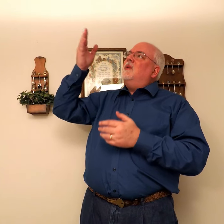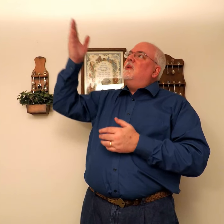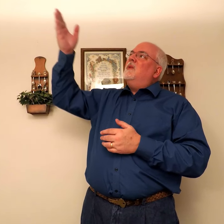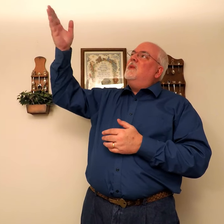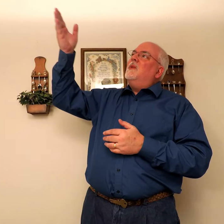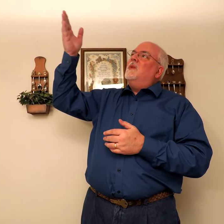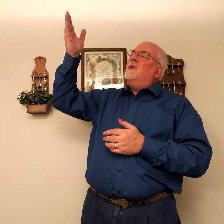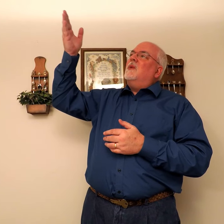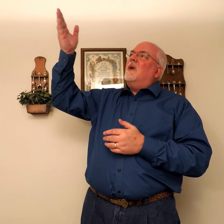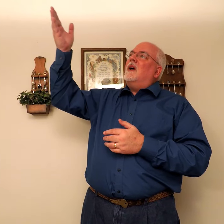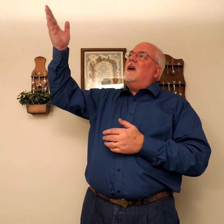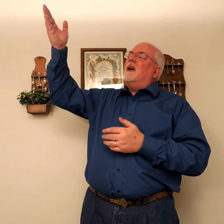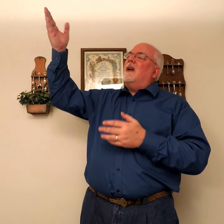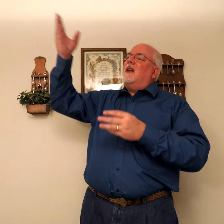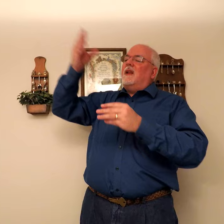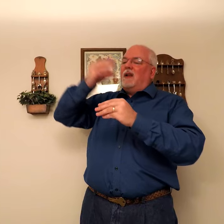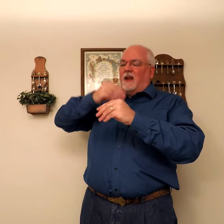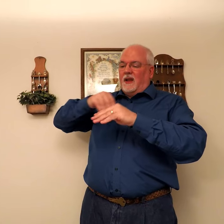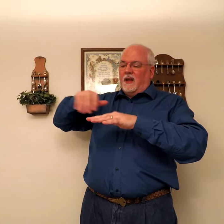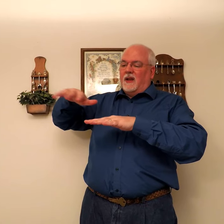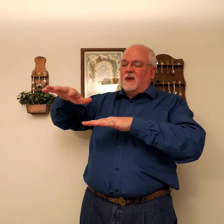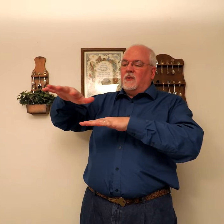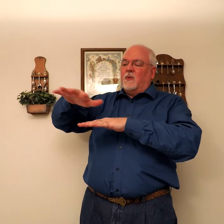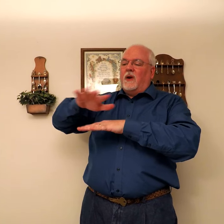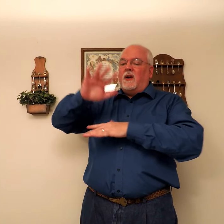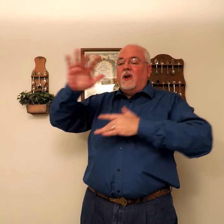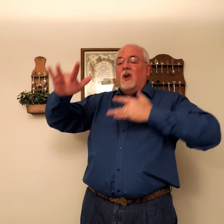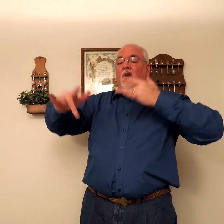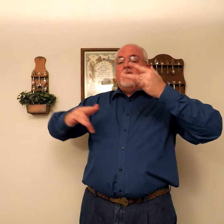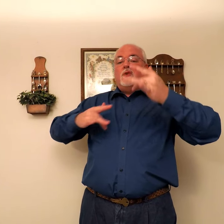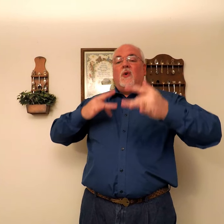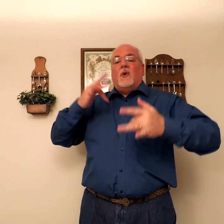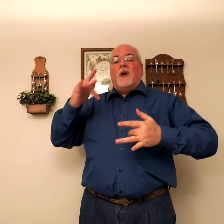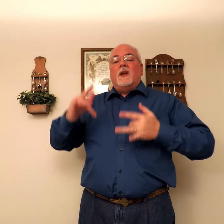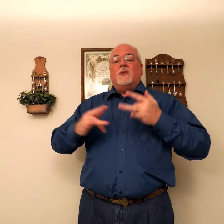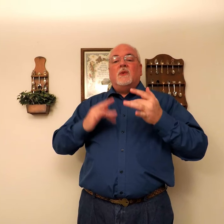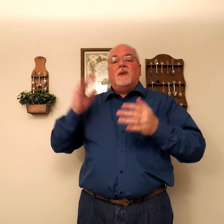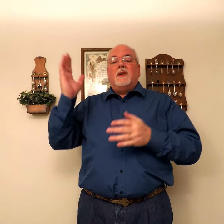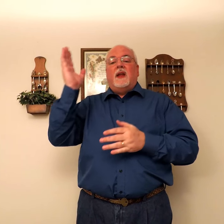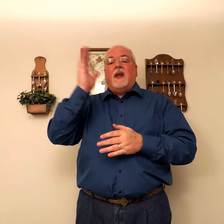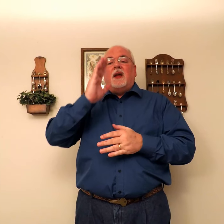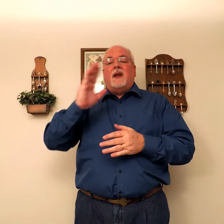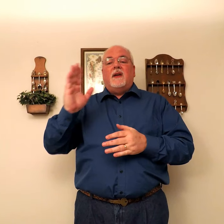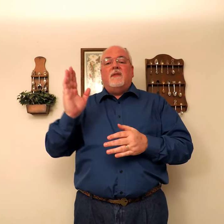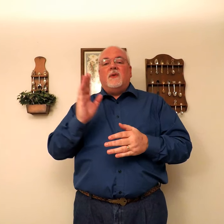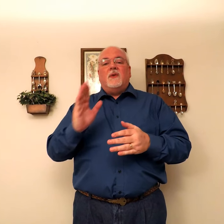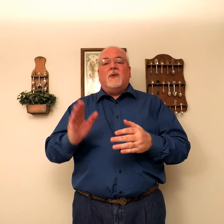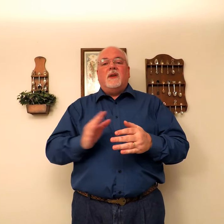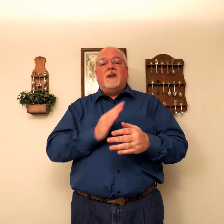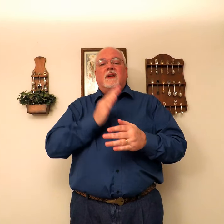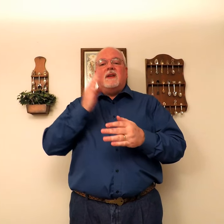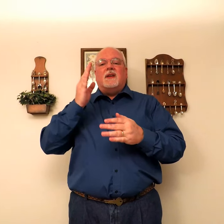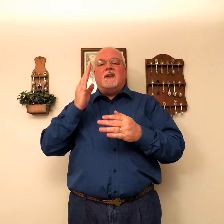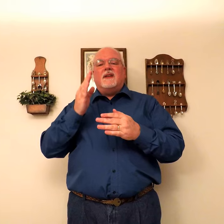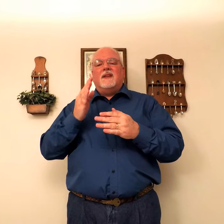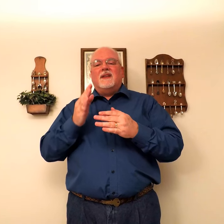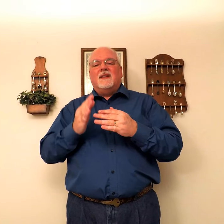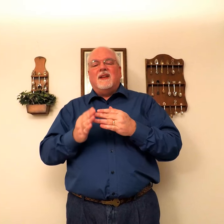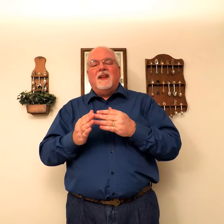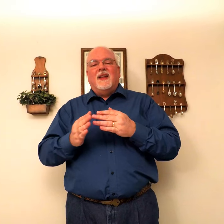to a land where joys will never end.